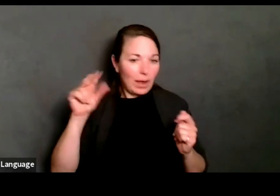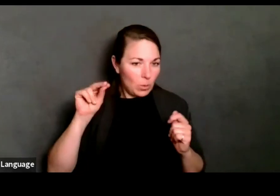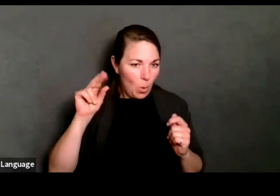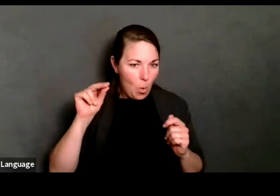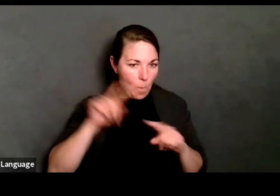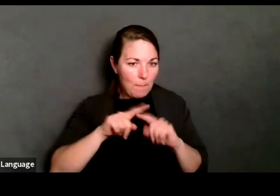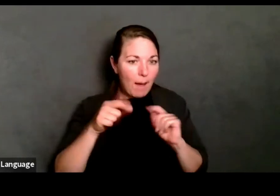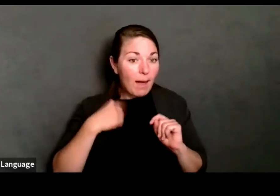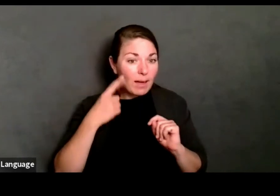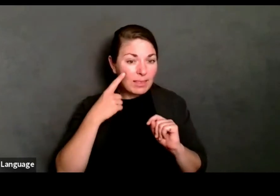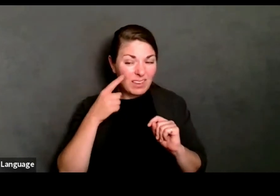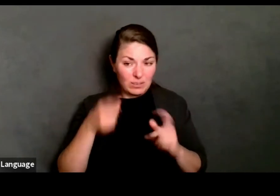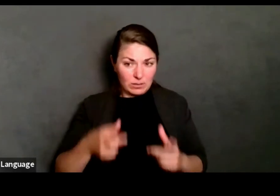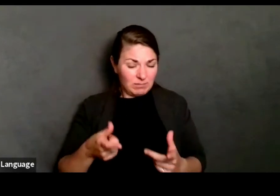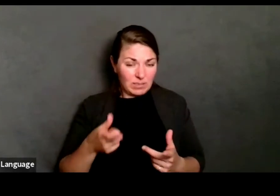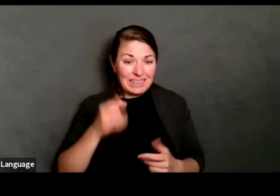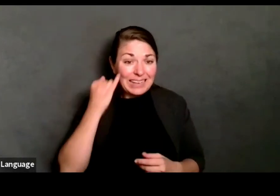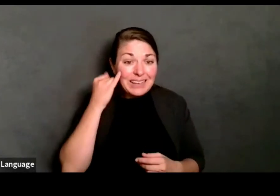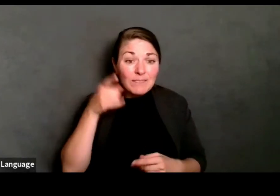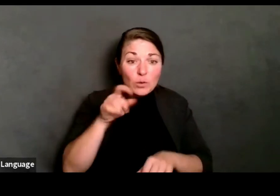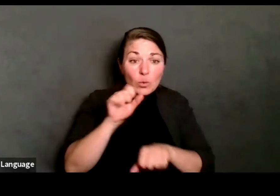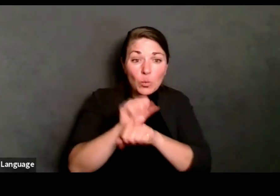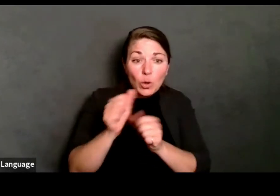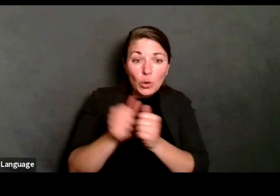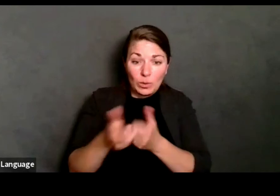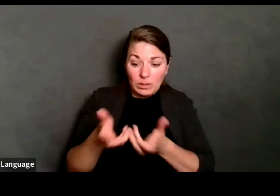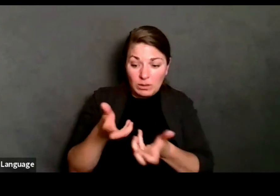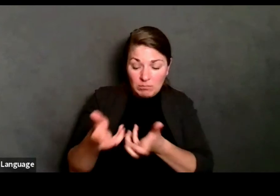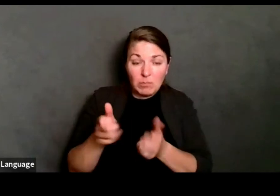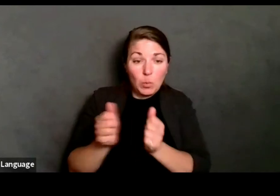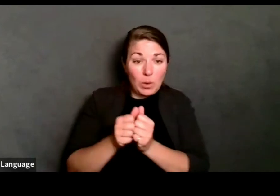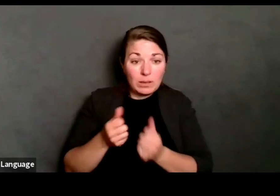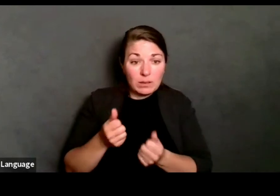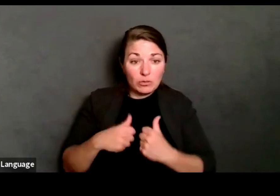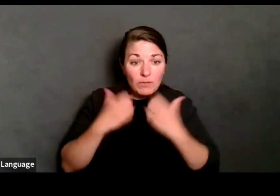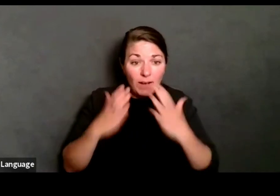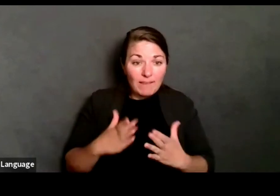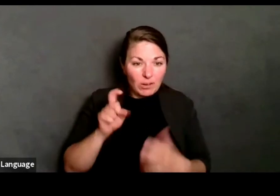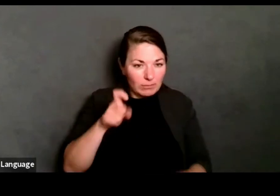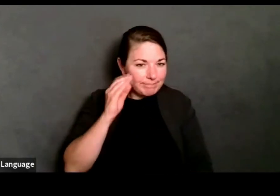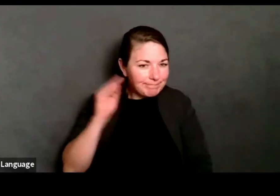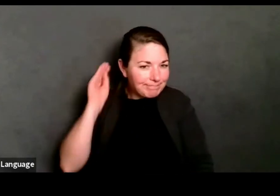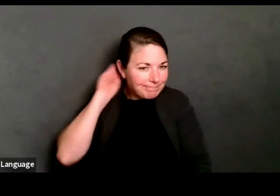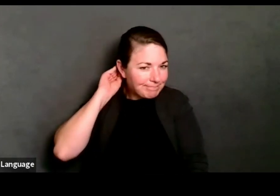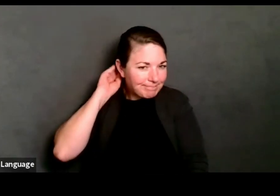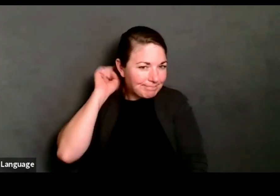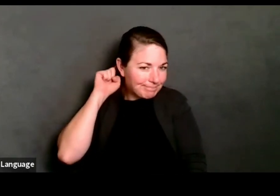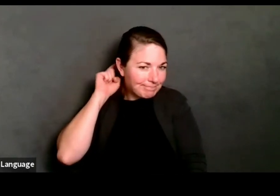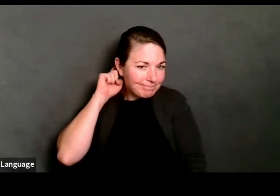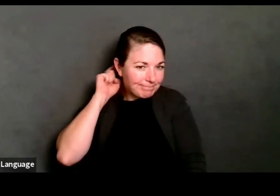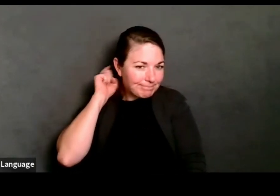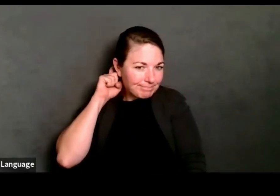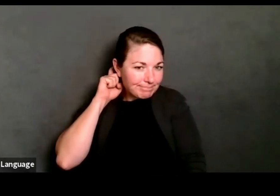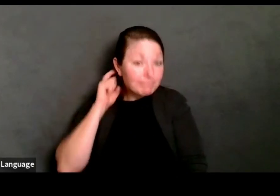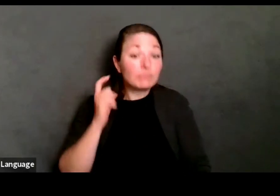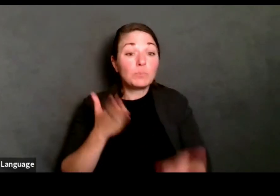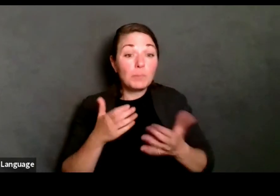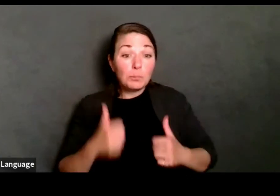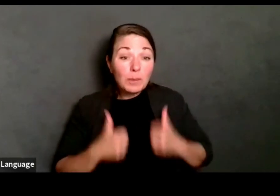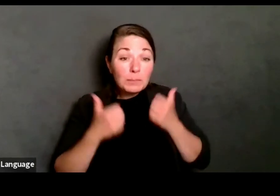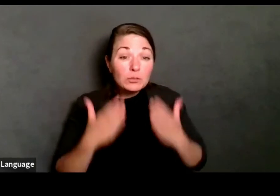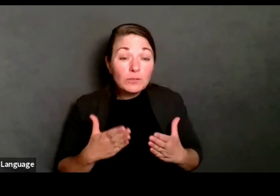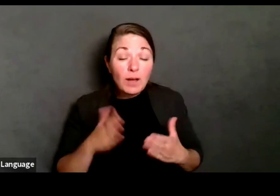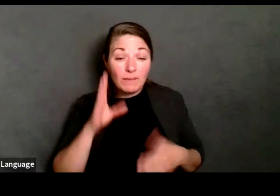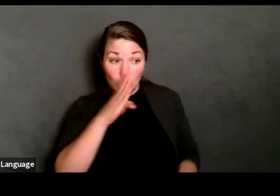for anyone who is working with survivors. You may have a survivor who shares this directly, or you may have a survivor